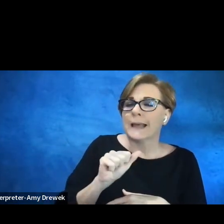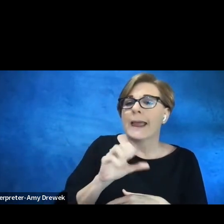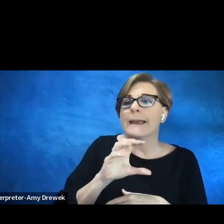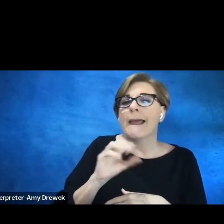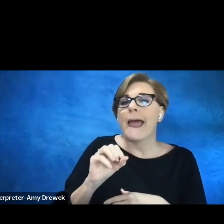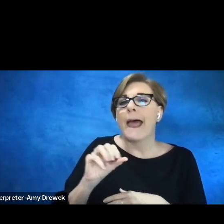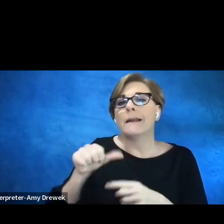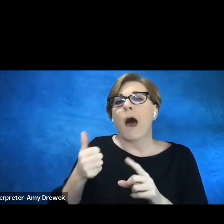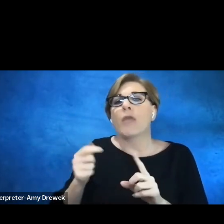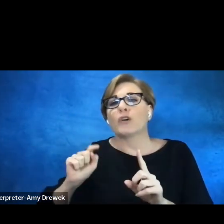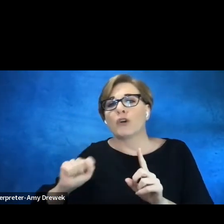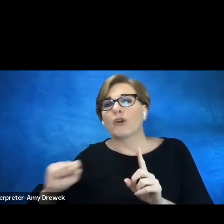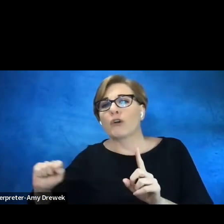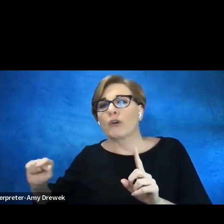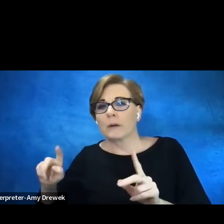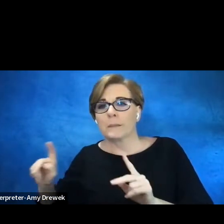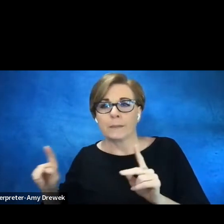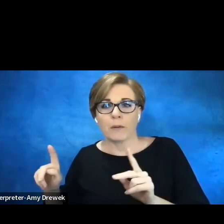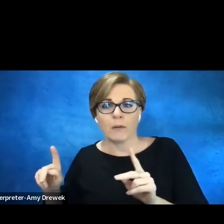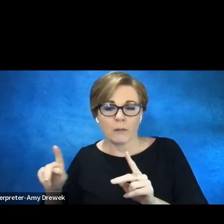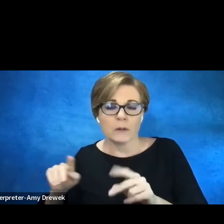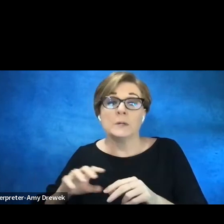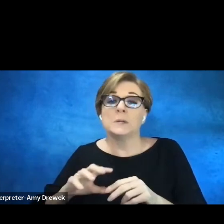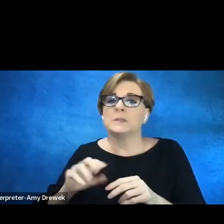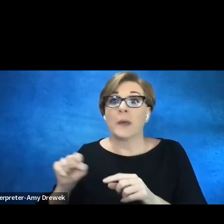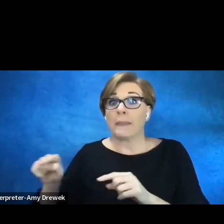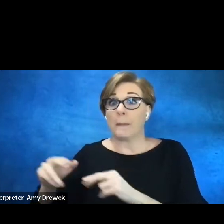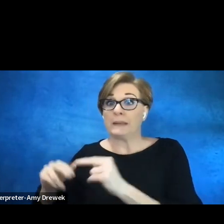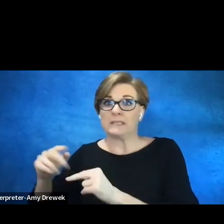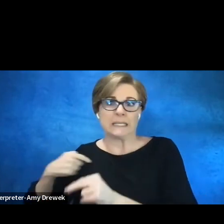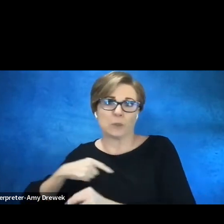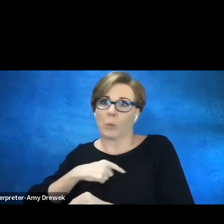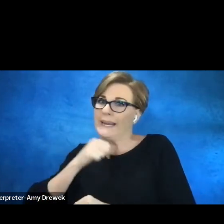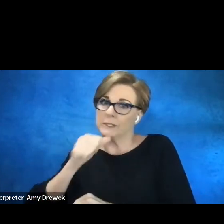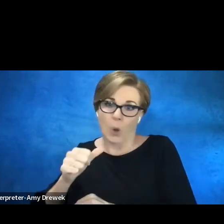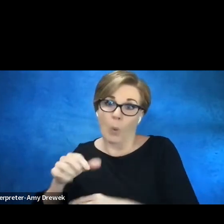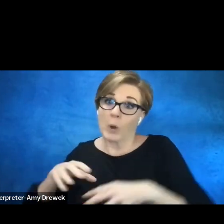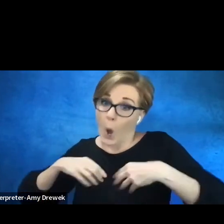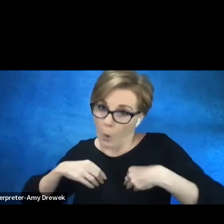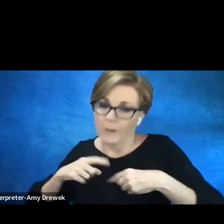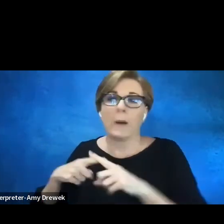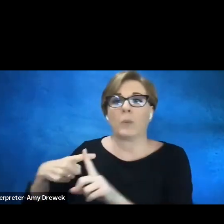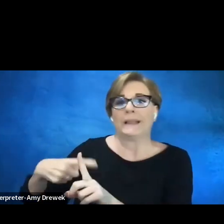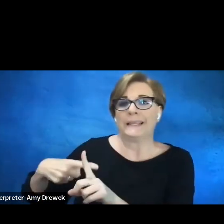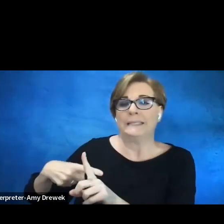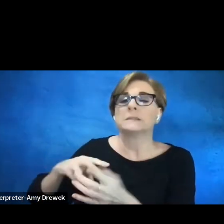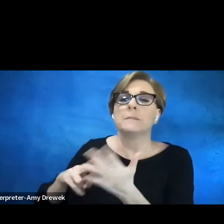buildings that are in question. So those are buildings that we don't own, but that we lease. And so we're working with the lessors